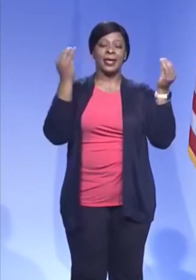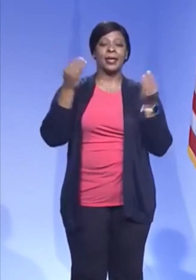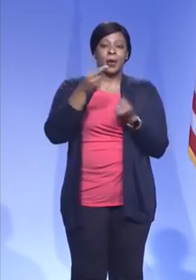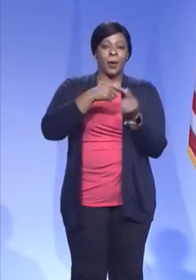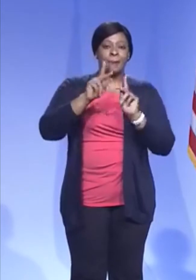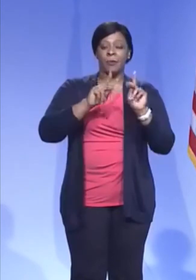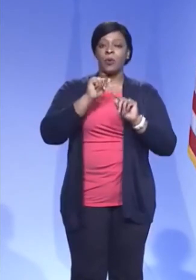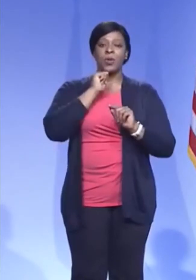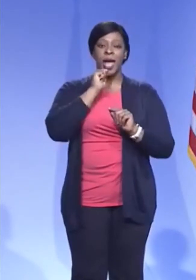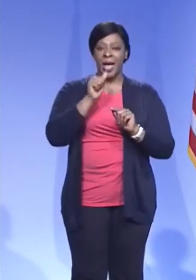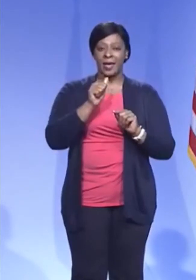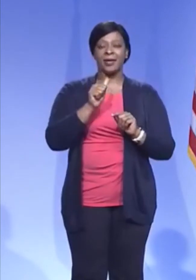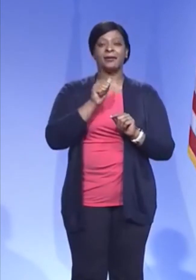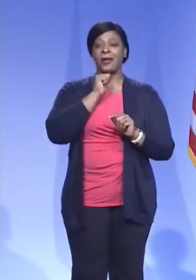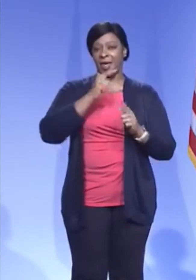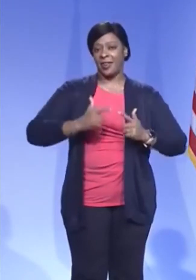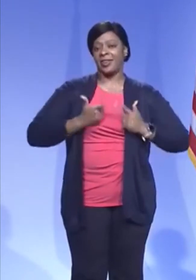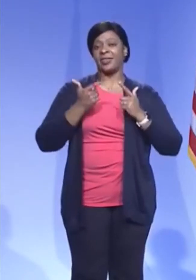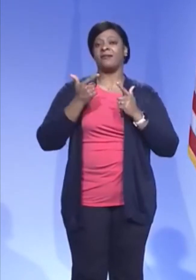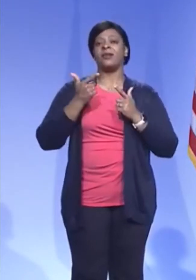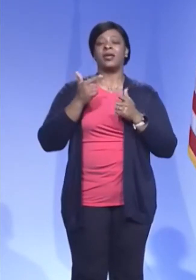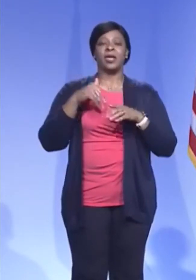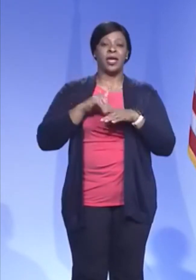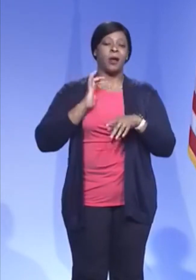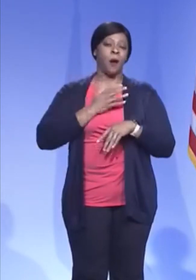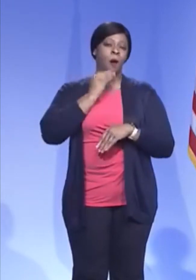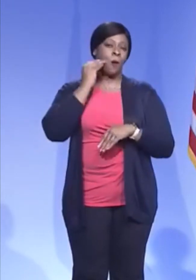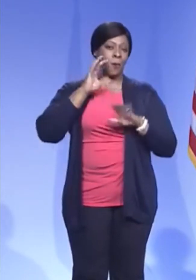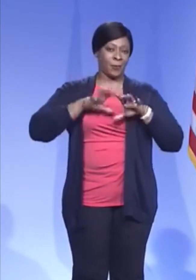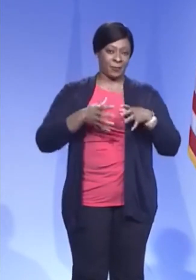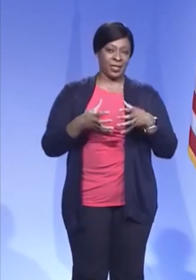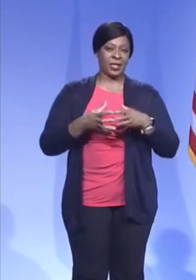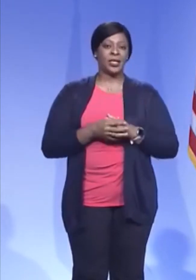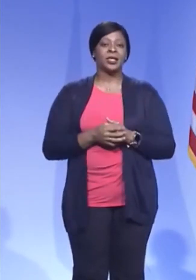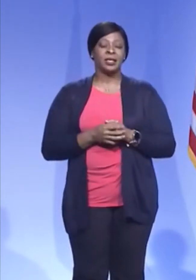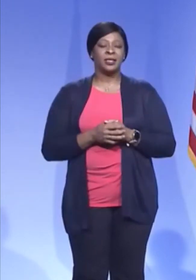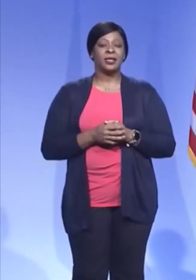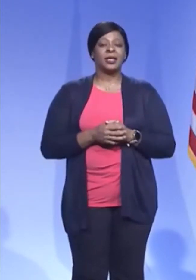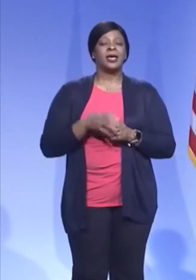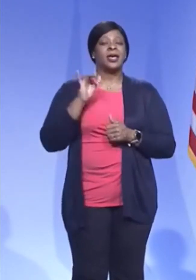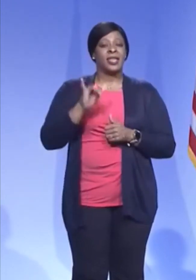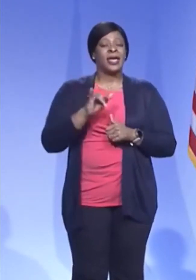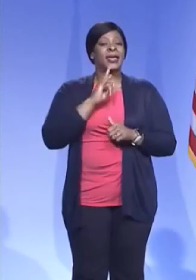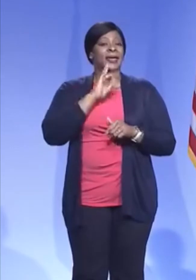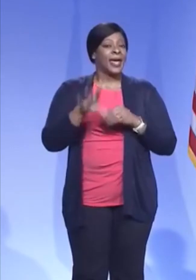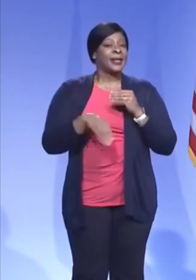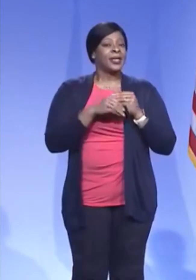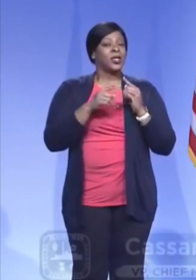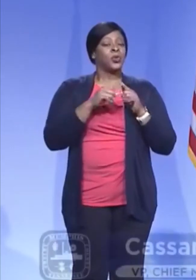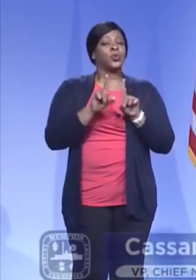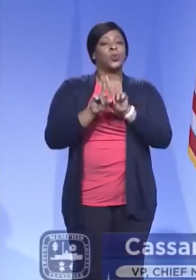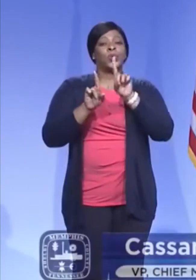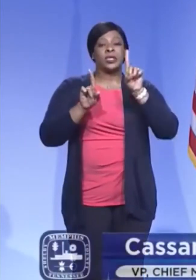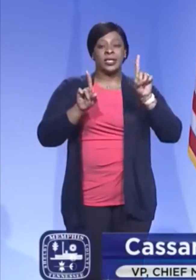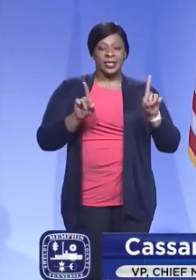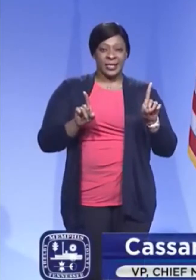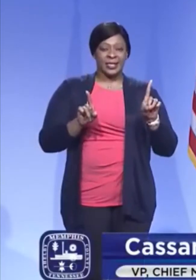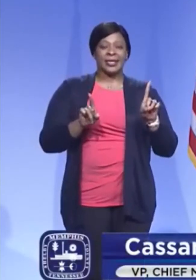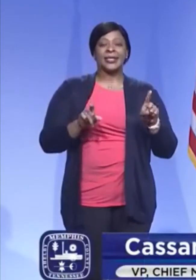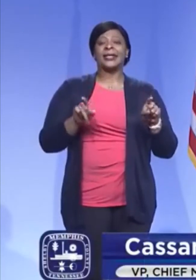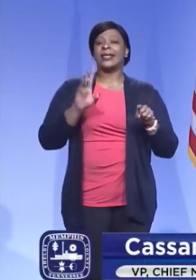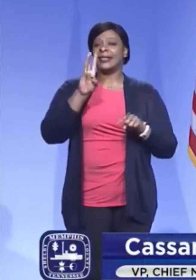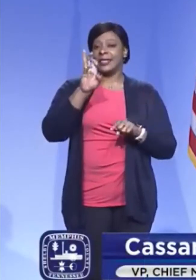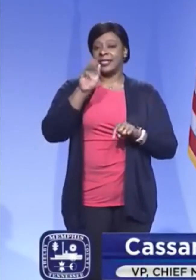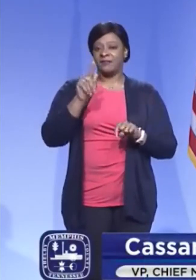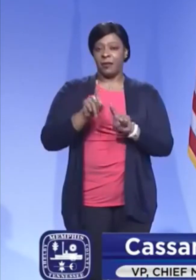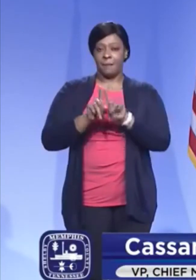who do not live in our immediate household. That is in addition to socially distancing and staying 6 feet